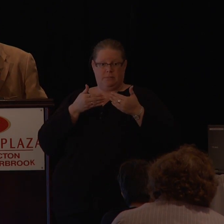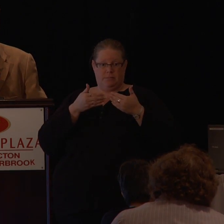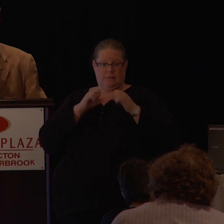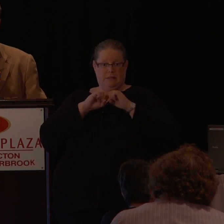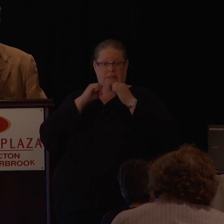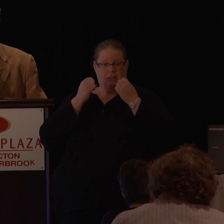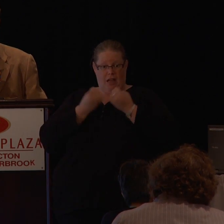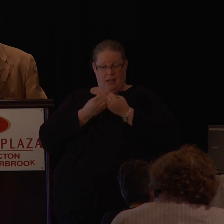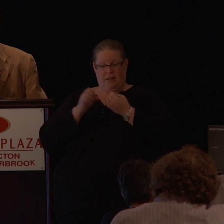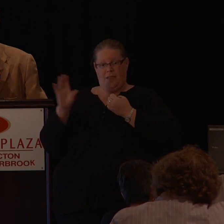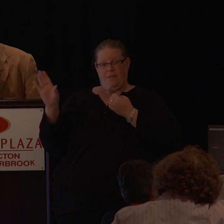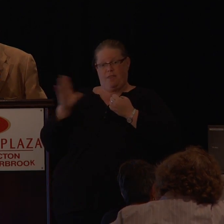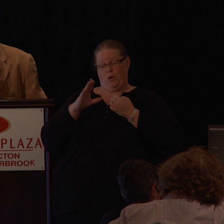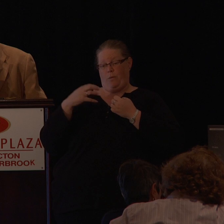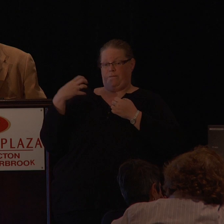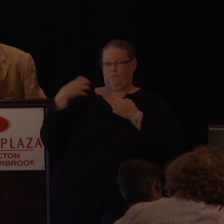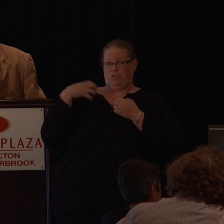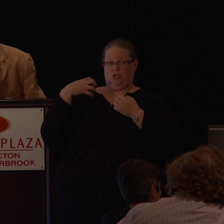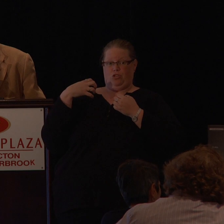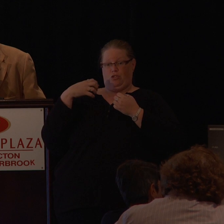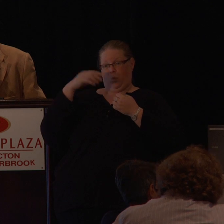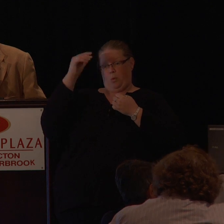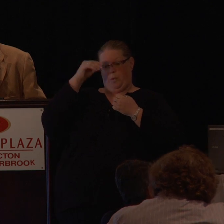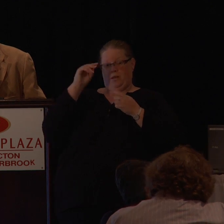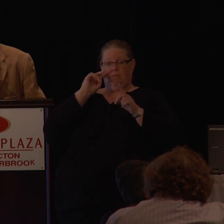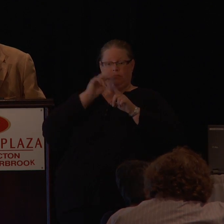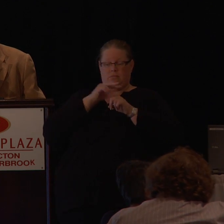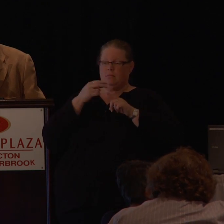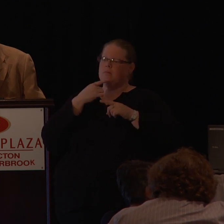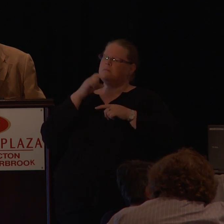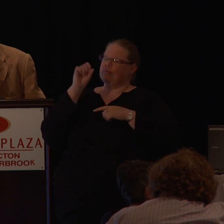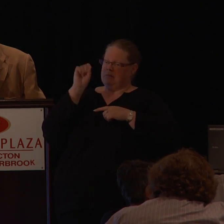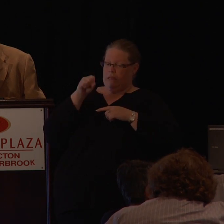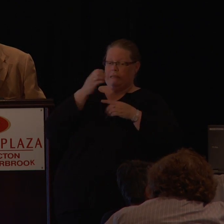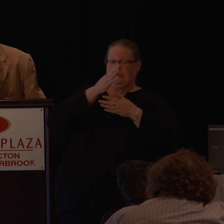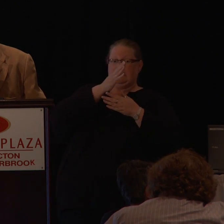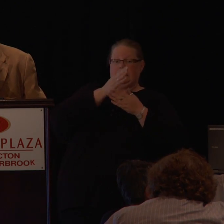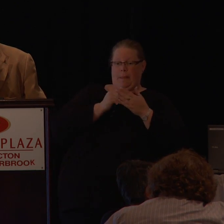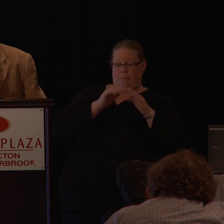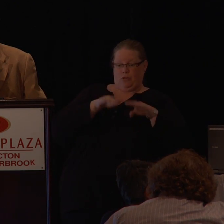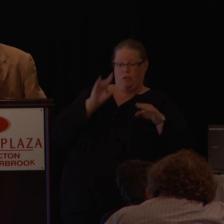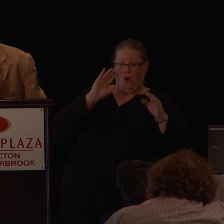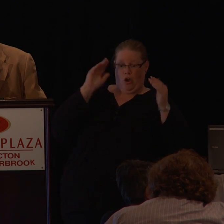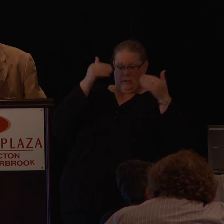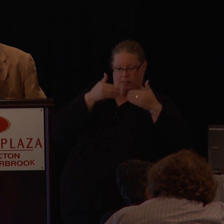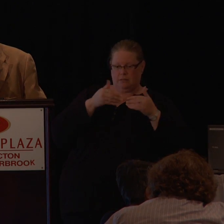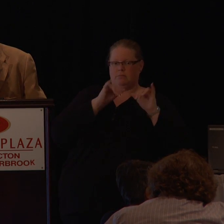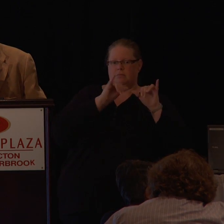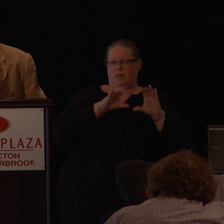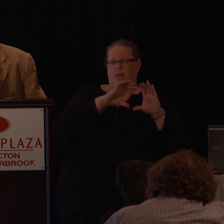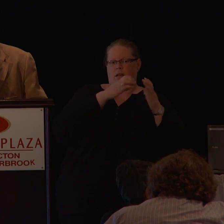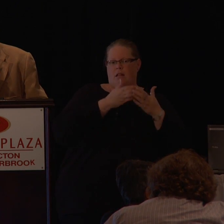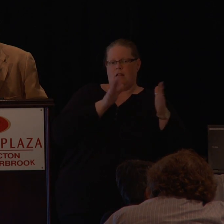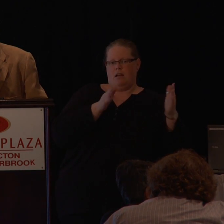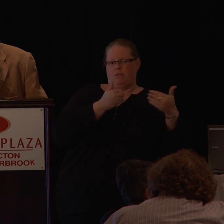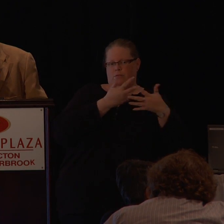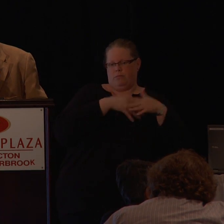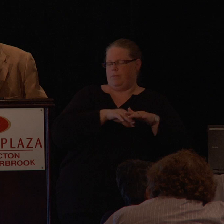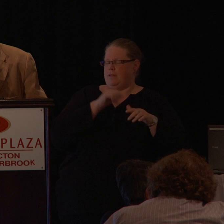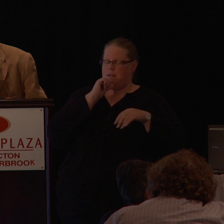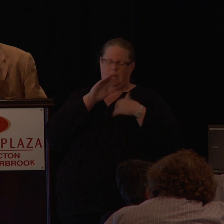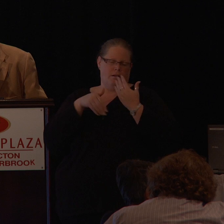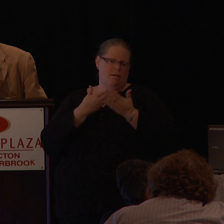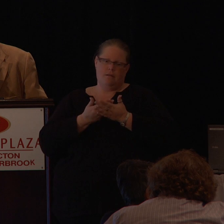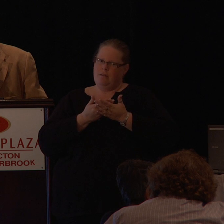yes, some autistic kids can and should be educated in the classroom, the mainstream classroom, but not